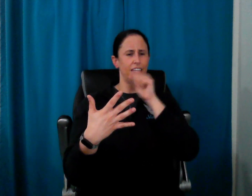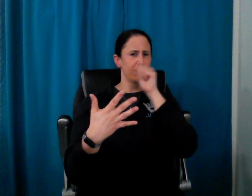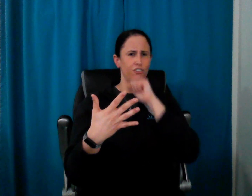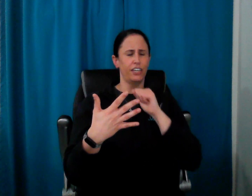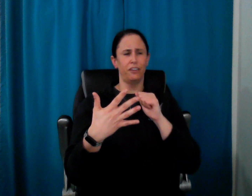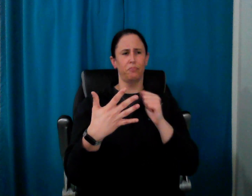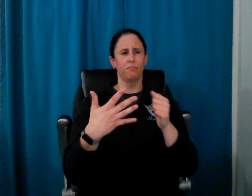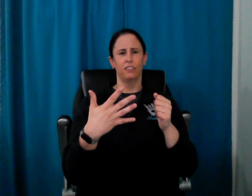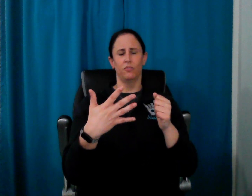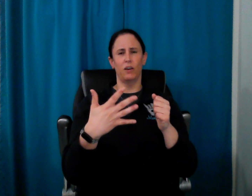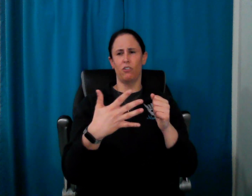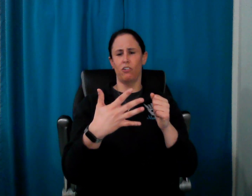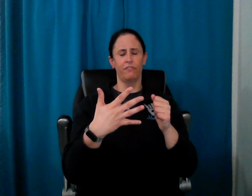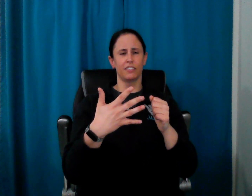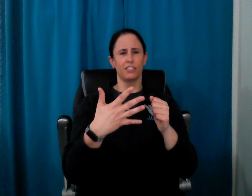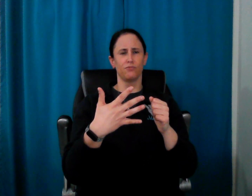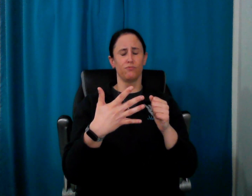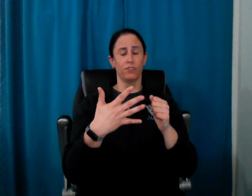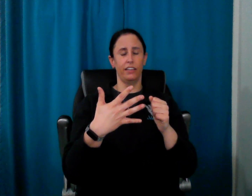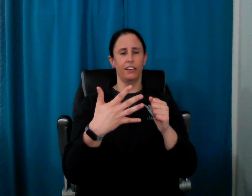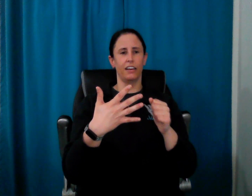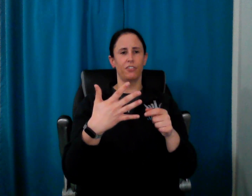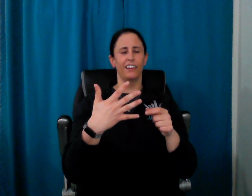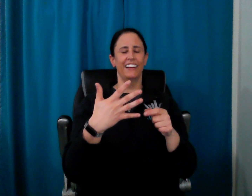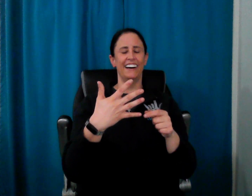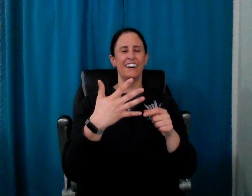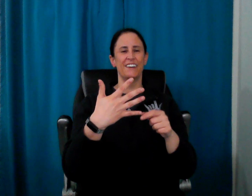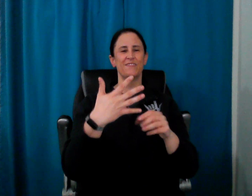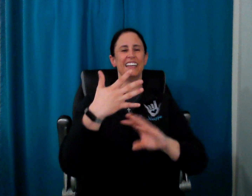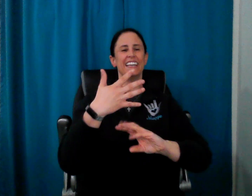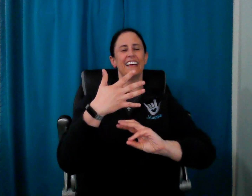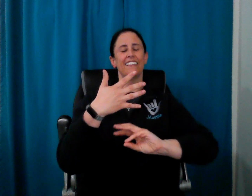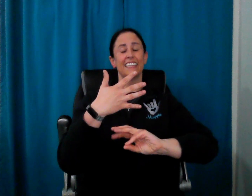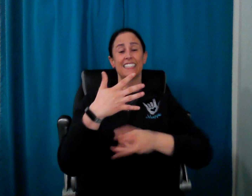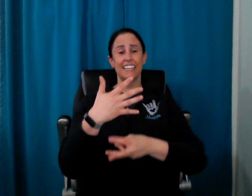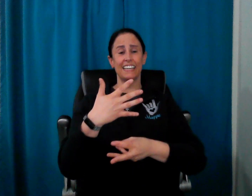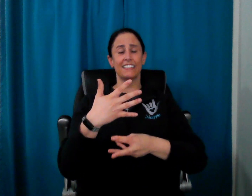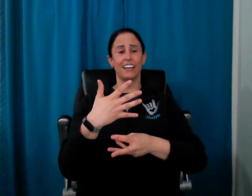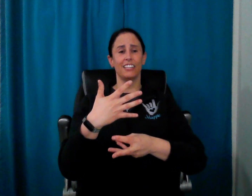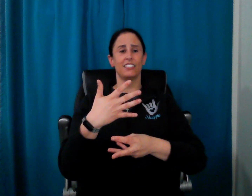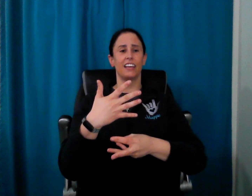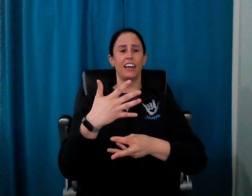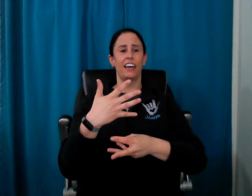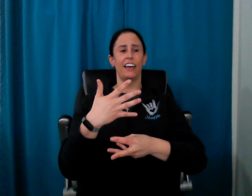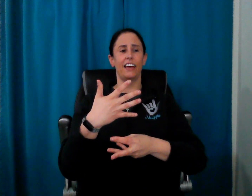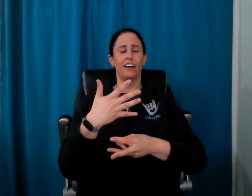ice cream. Wow, all of this is really unhealthy. And then 6, I could say,